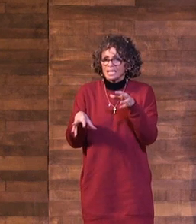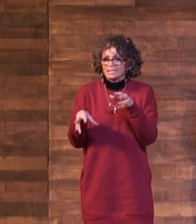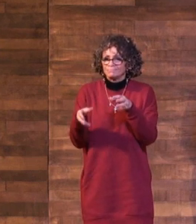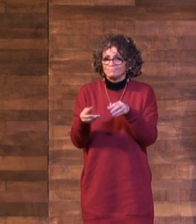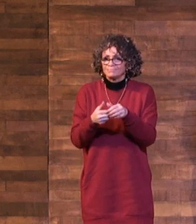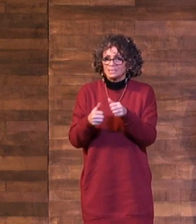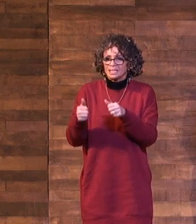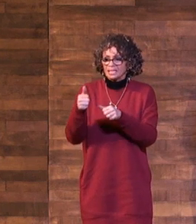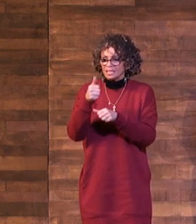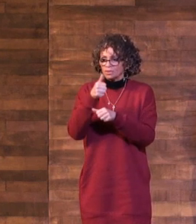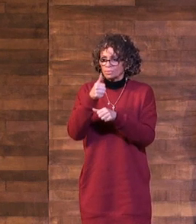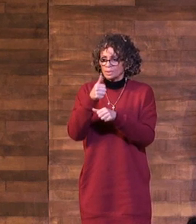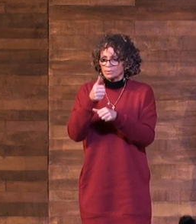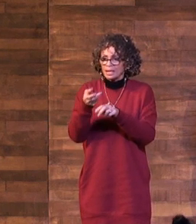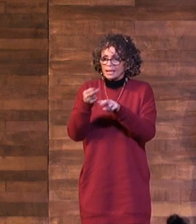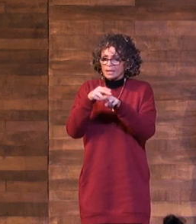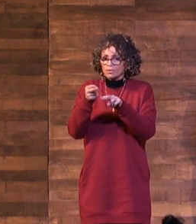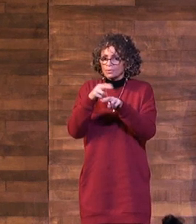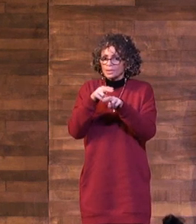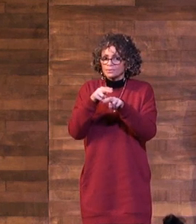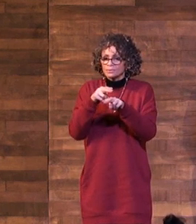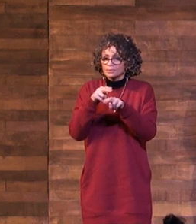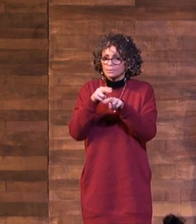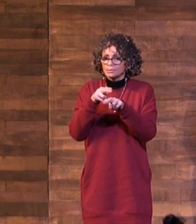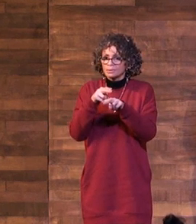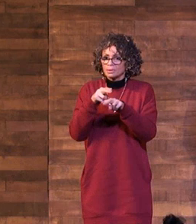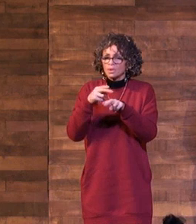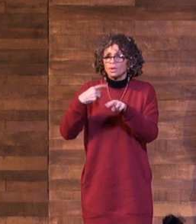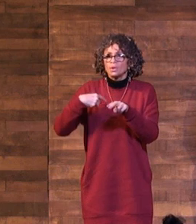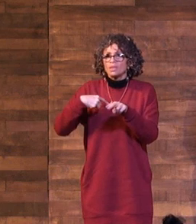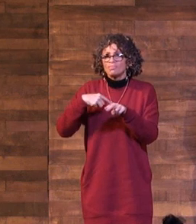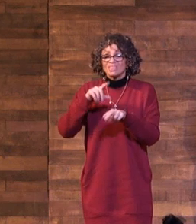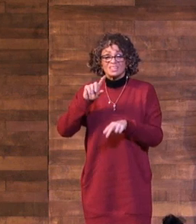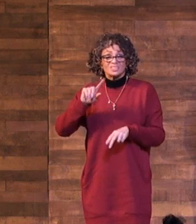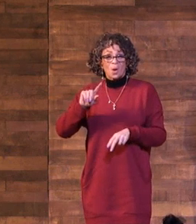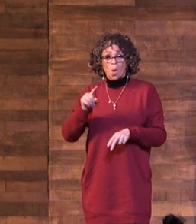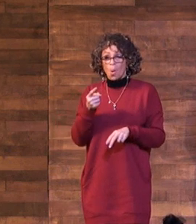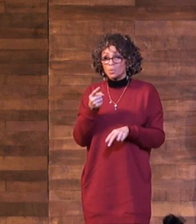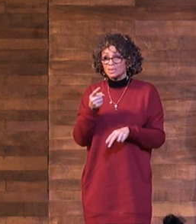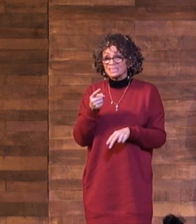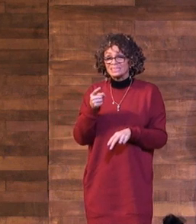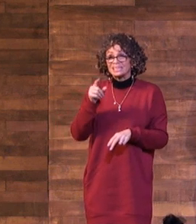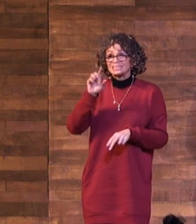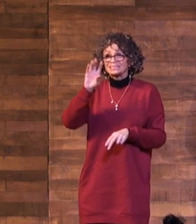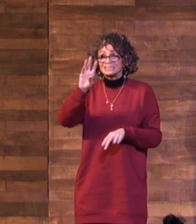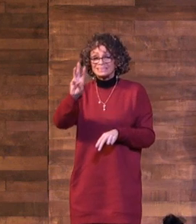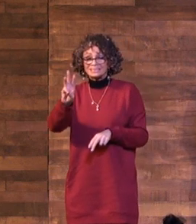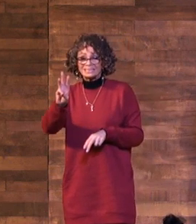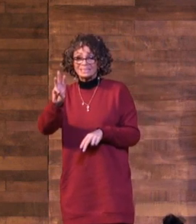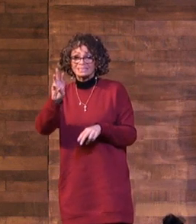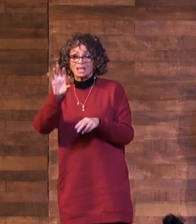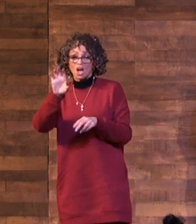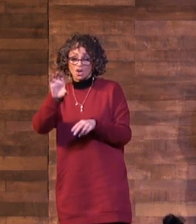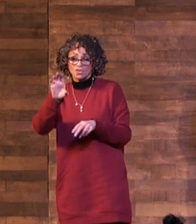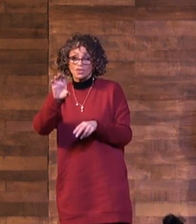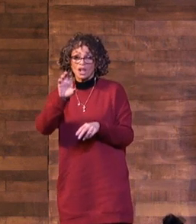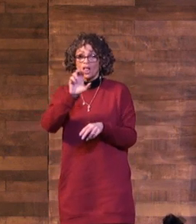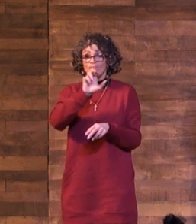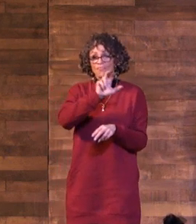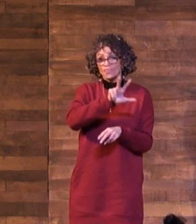in 2019. That is only $633 more a week than last